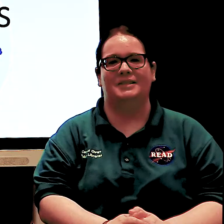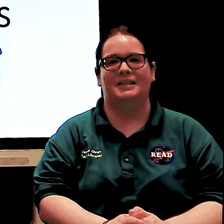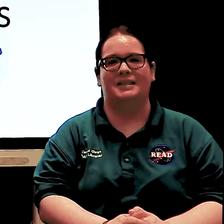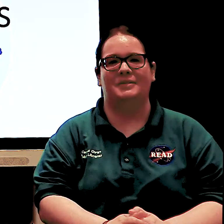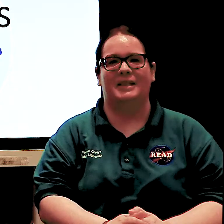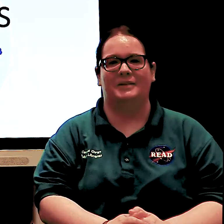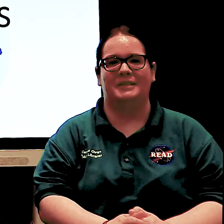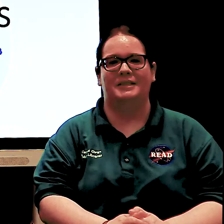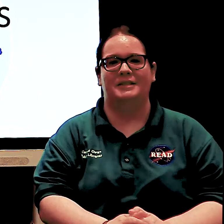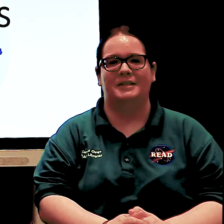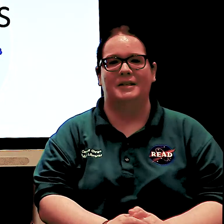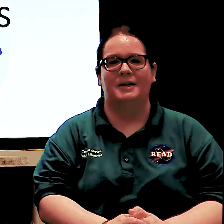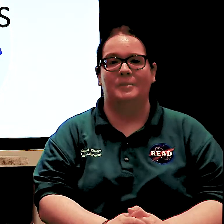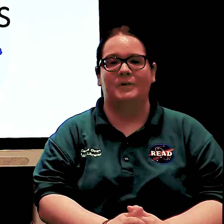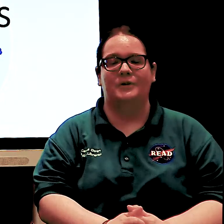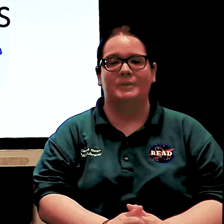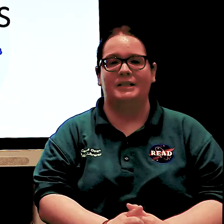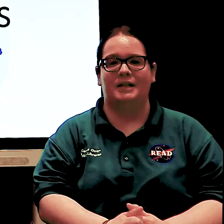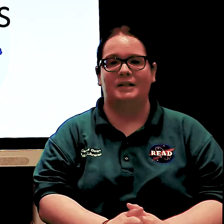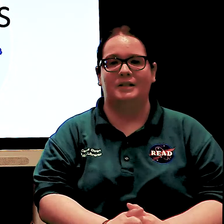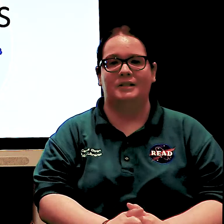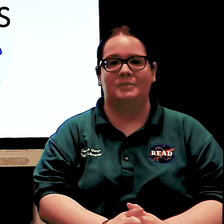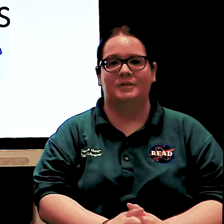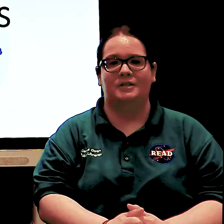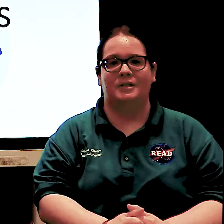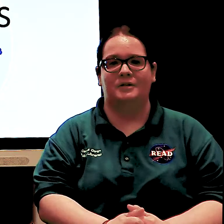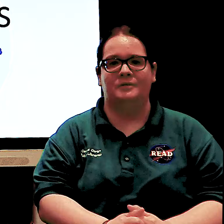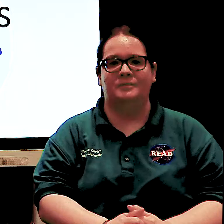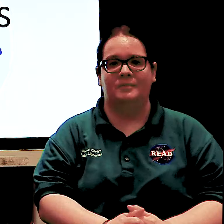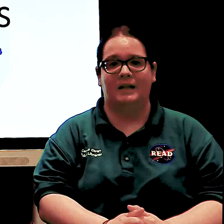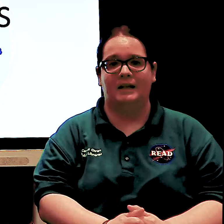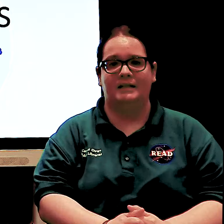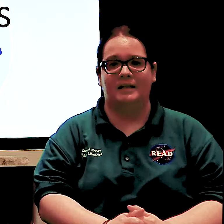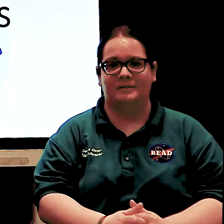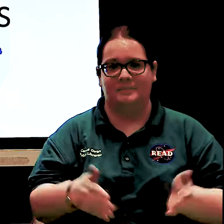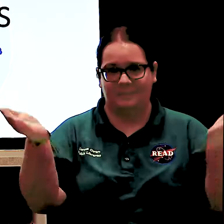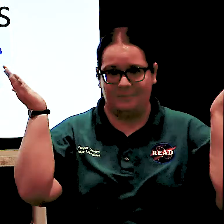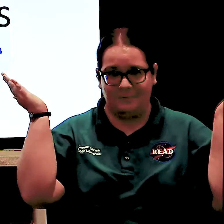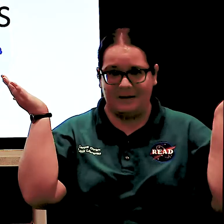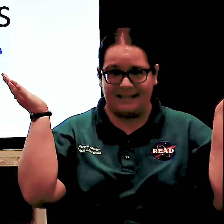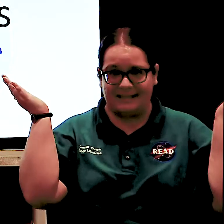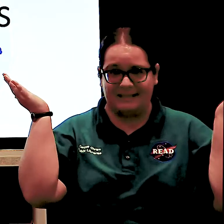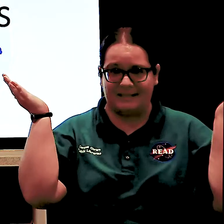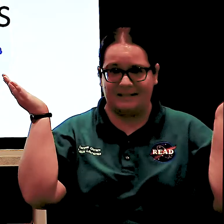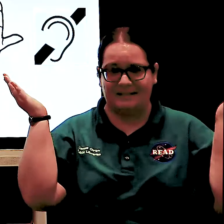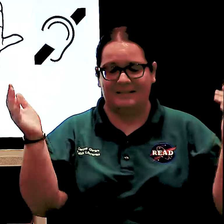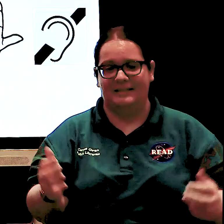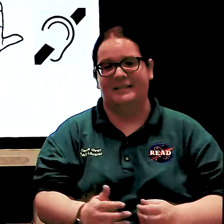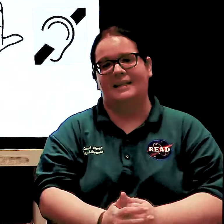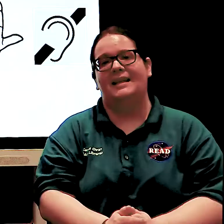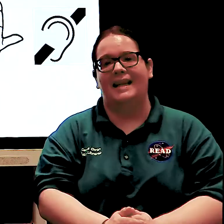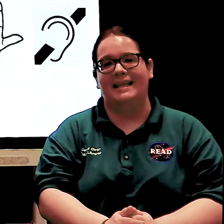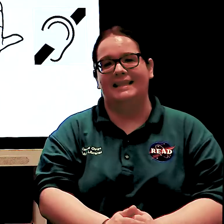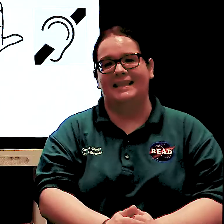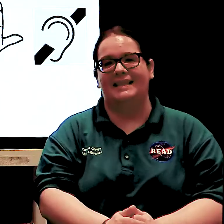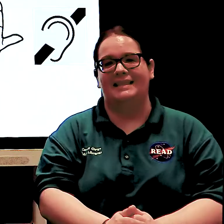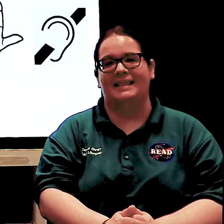a new language. Before we start, it's important to know ASL. What is it? ASL stands